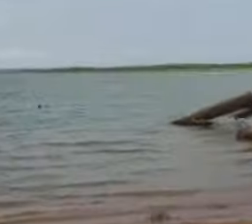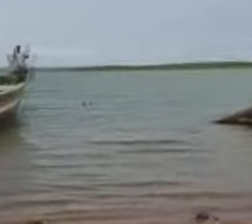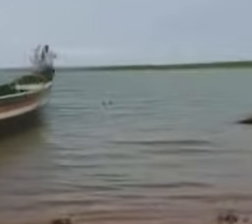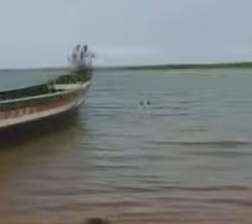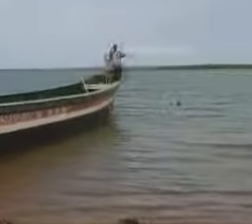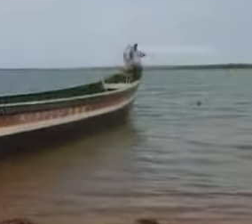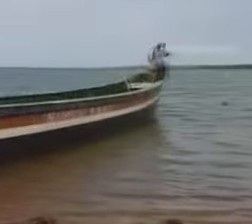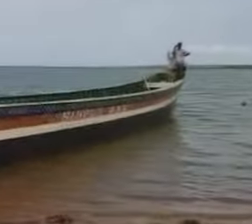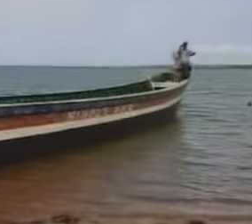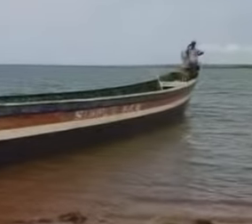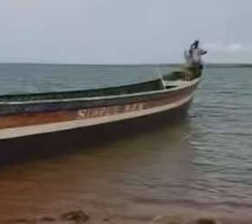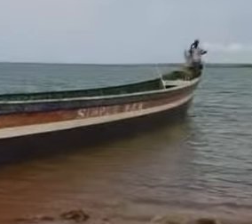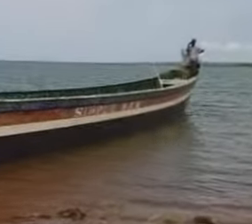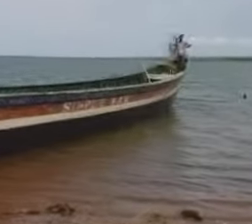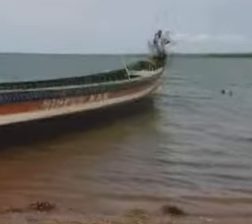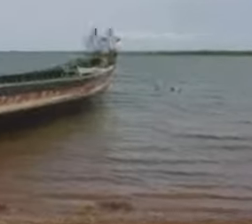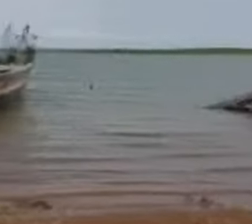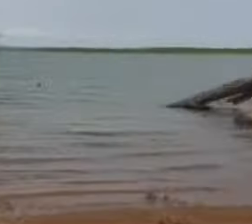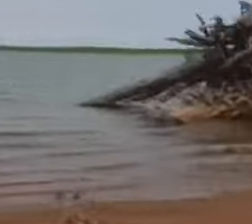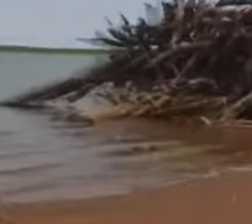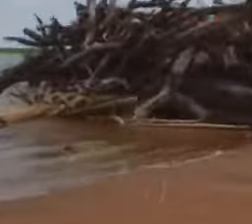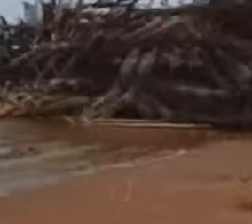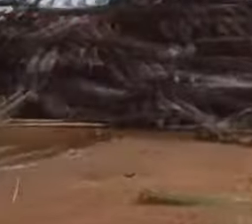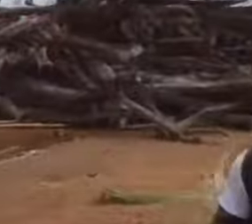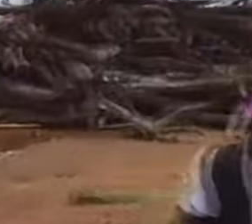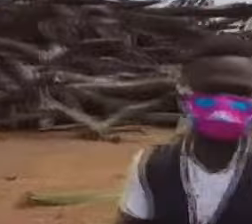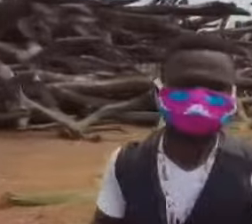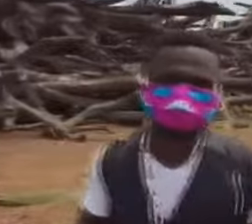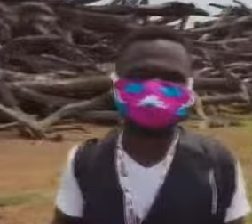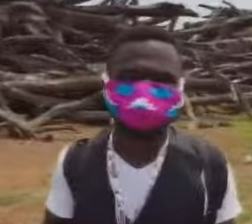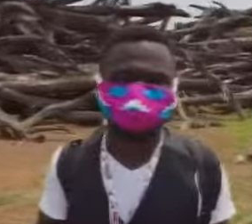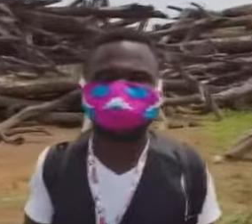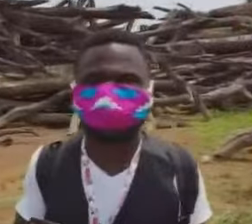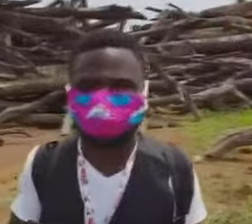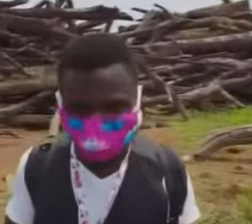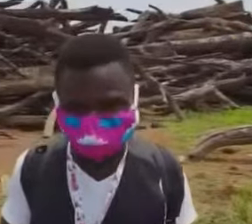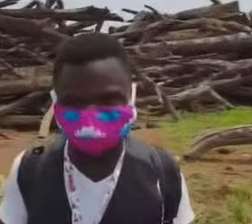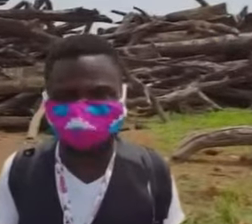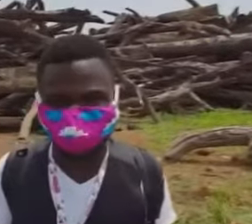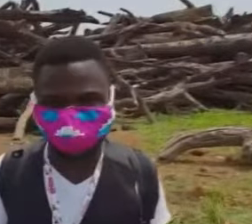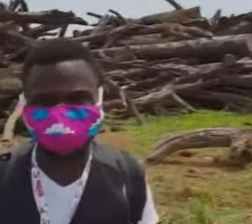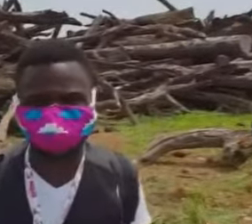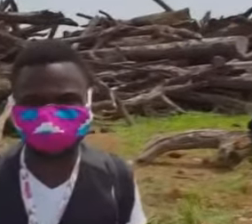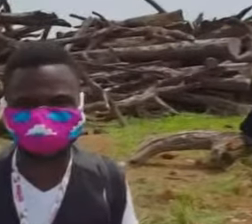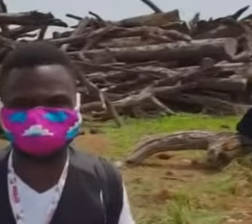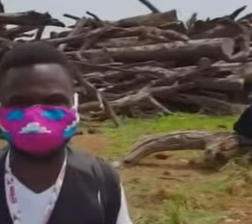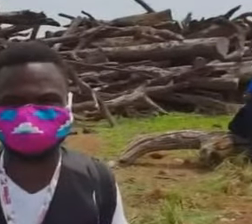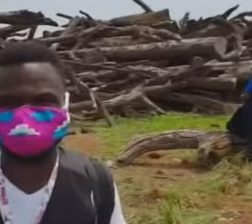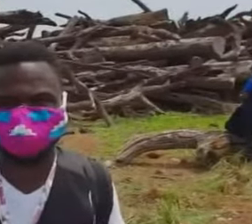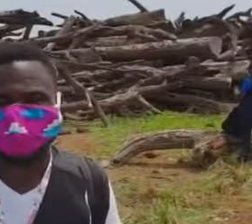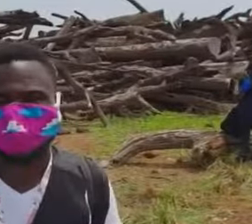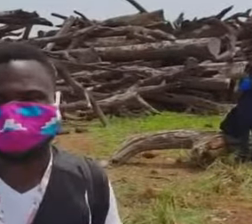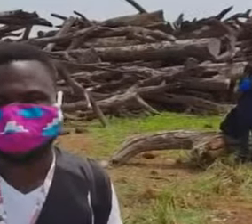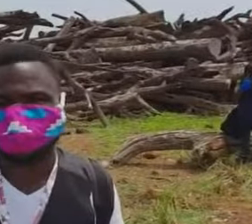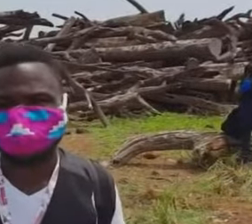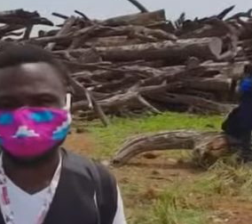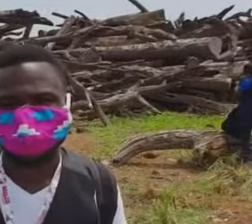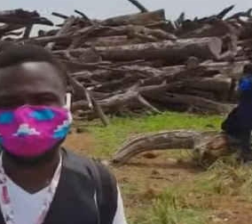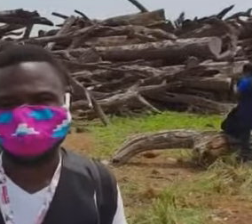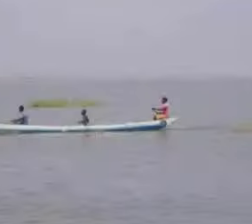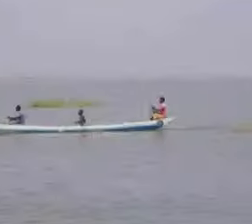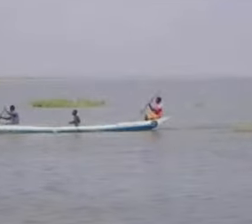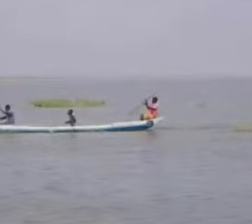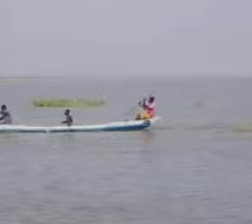the fishing aspect at times becomes difficult for the farmers, I may say it, of course.